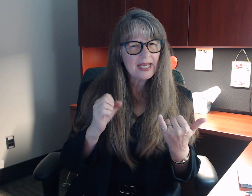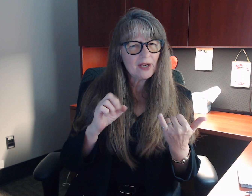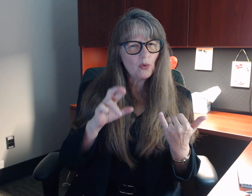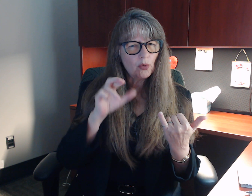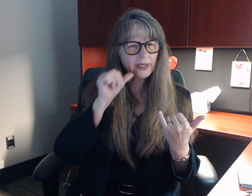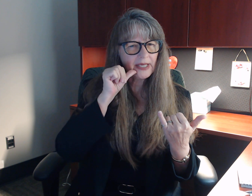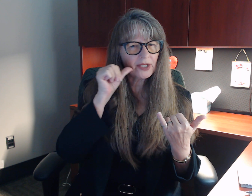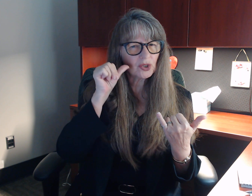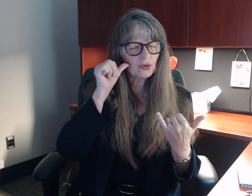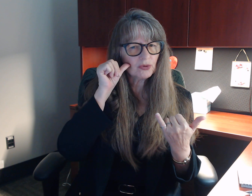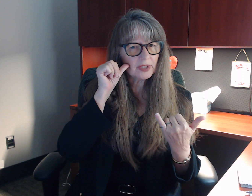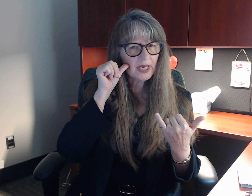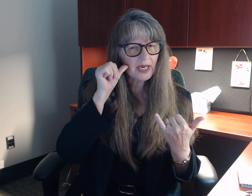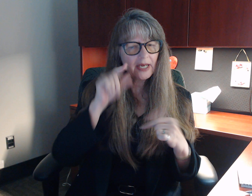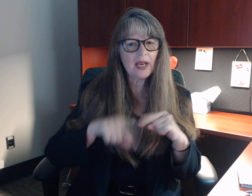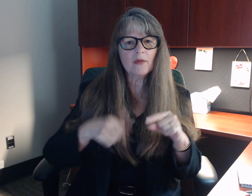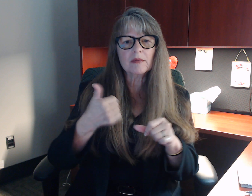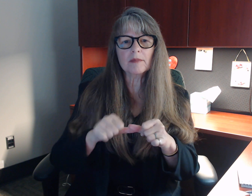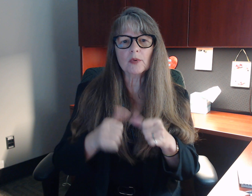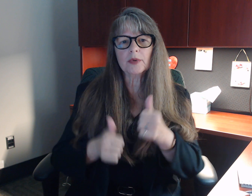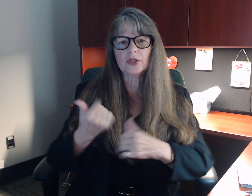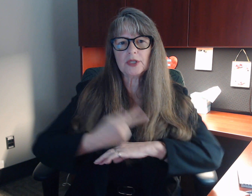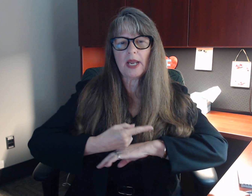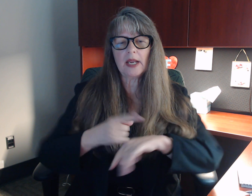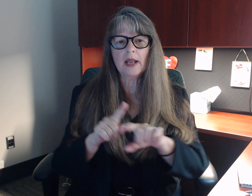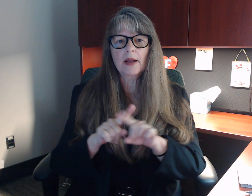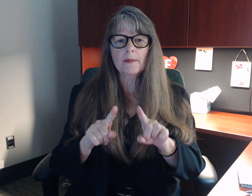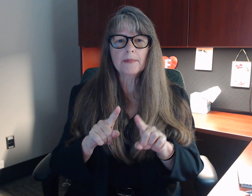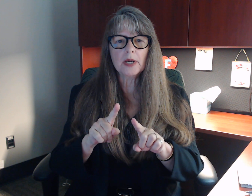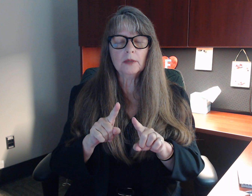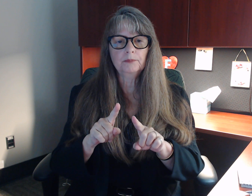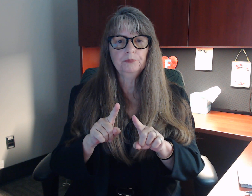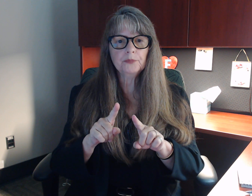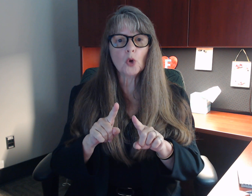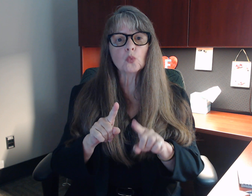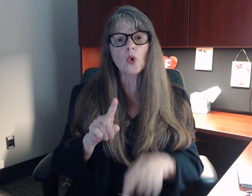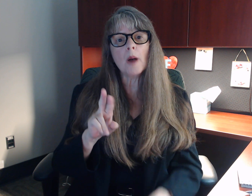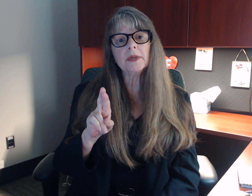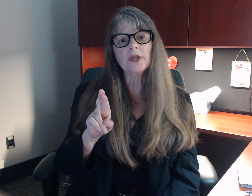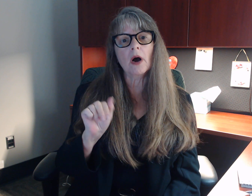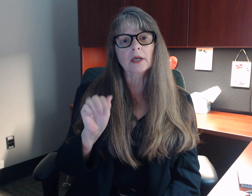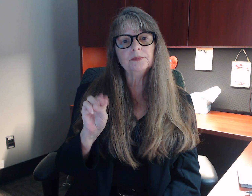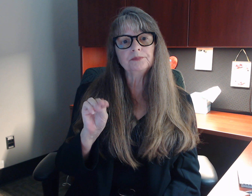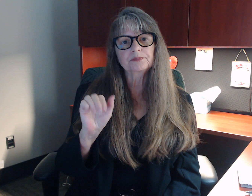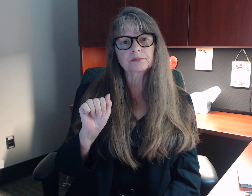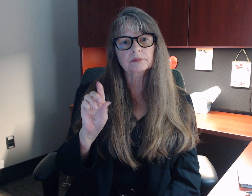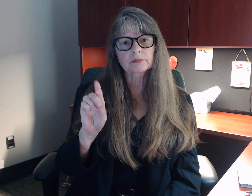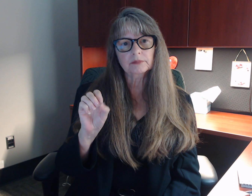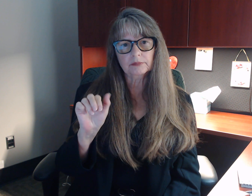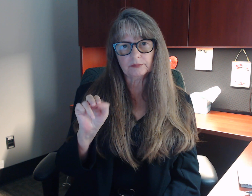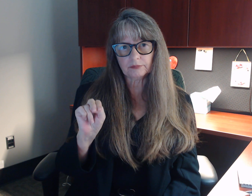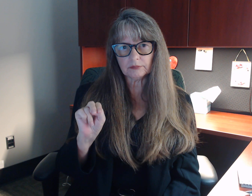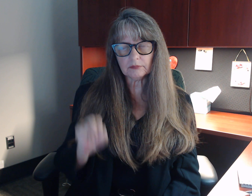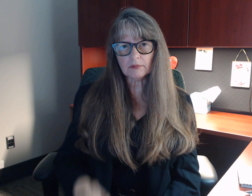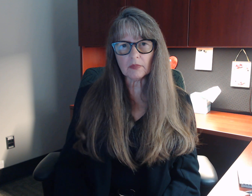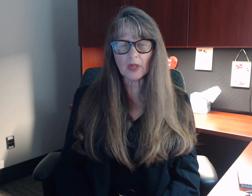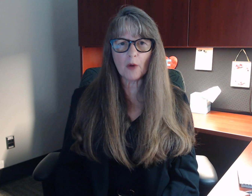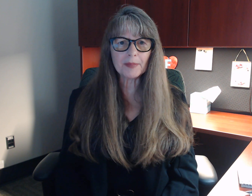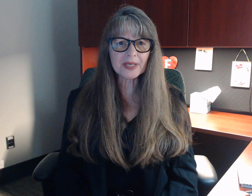or yesterday, I can't remember which day, but Ramadan, oh, I'm saying that